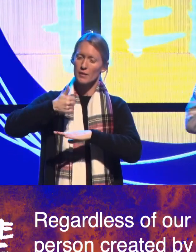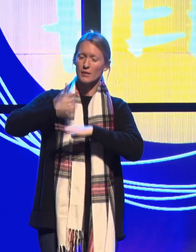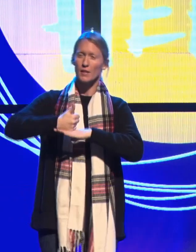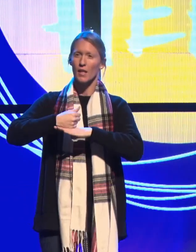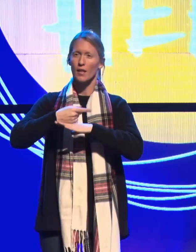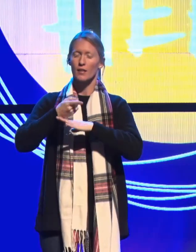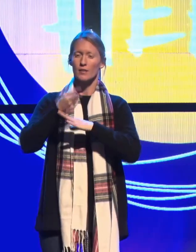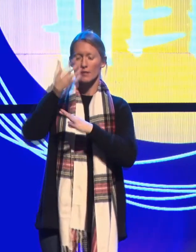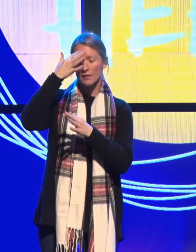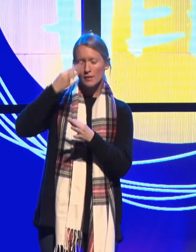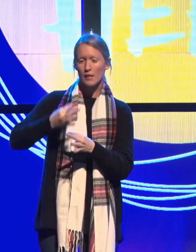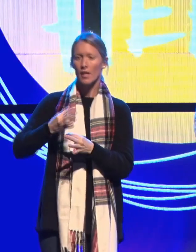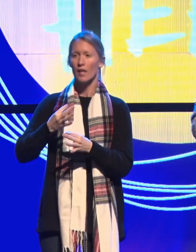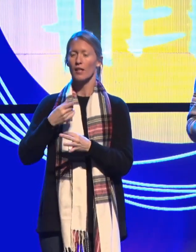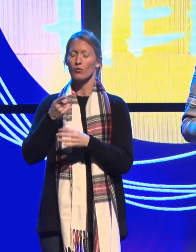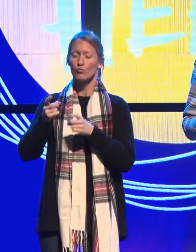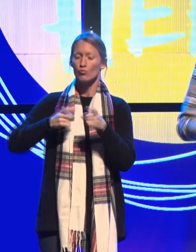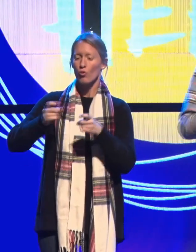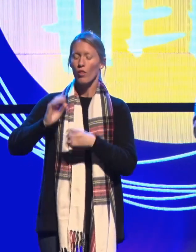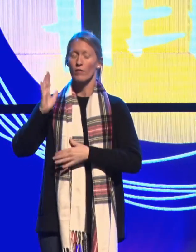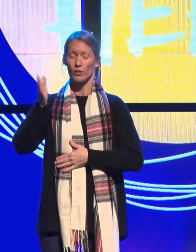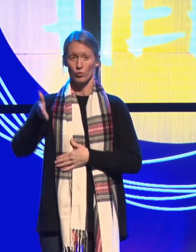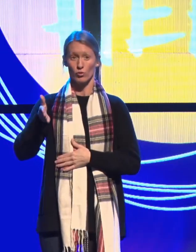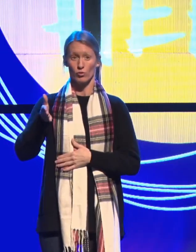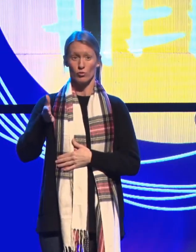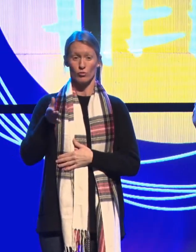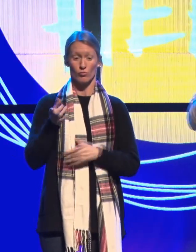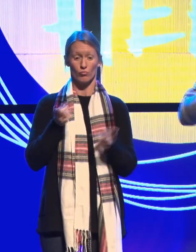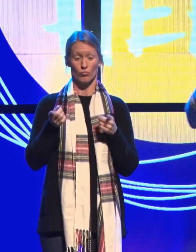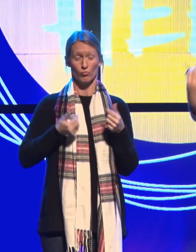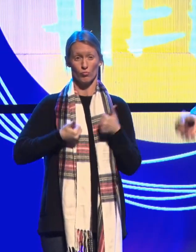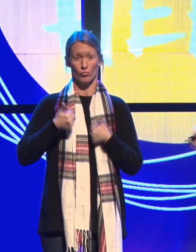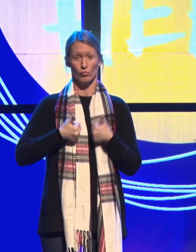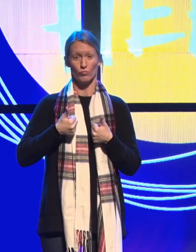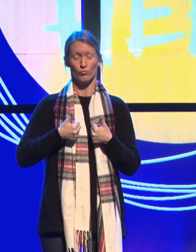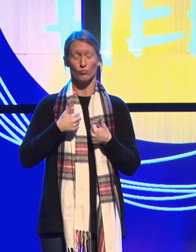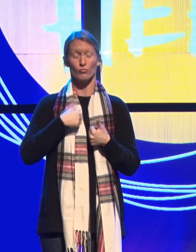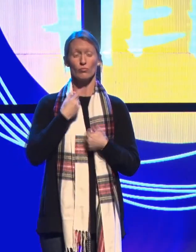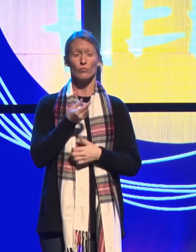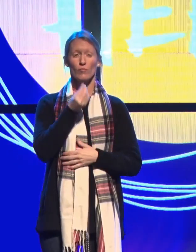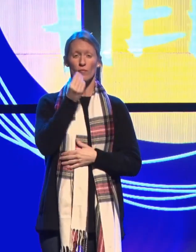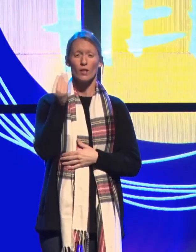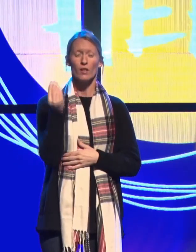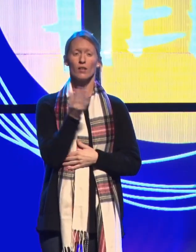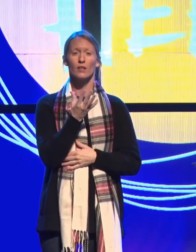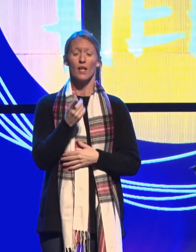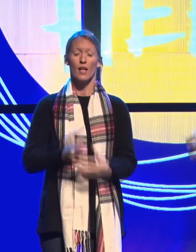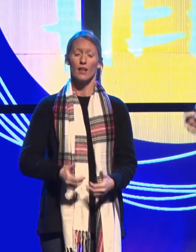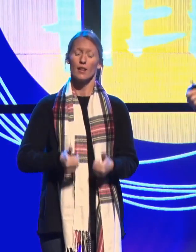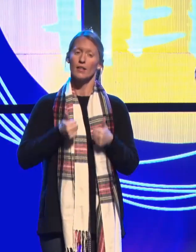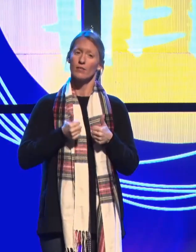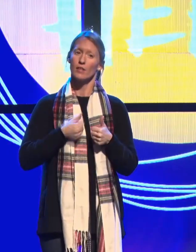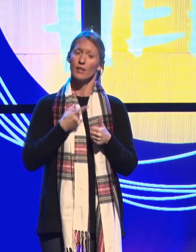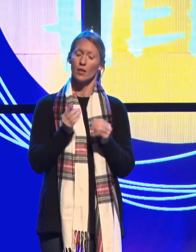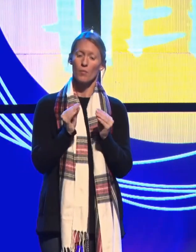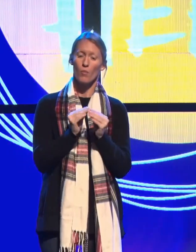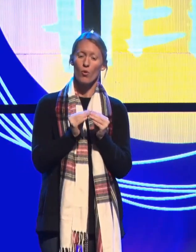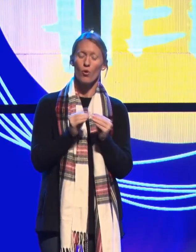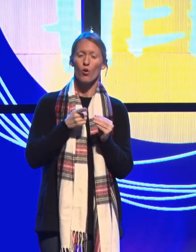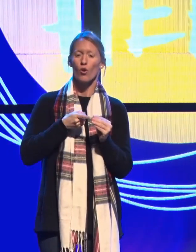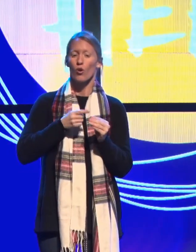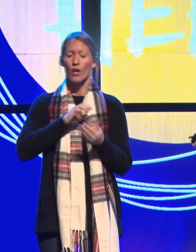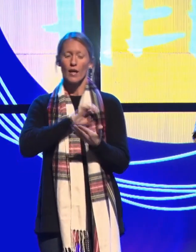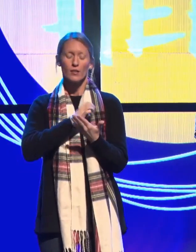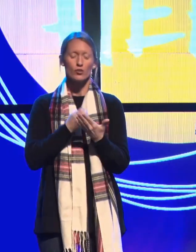would actually propose that the way of living that can produce more life, that can produce more energy